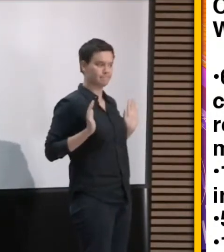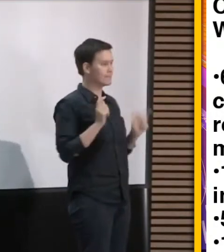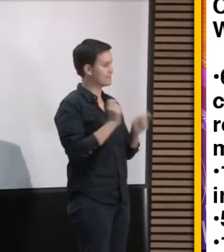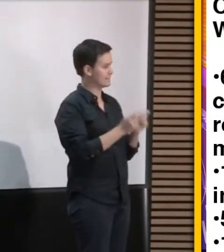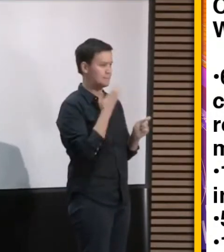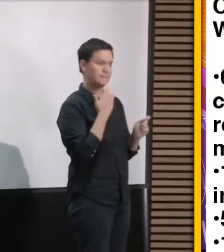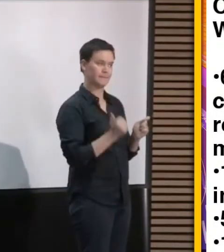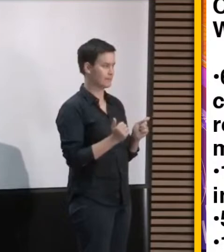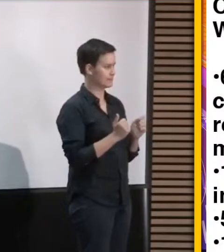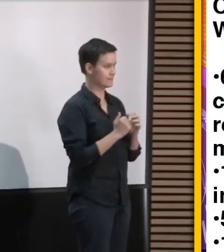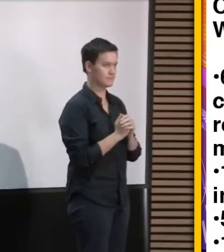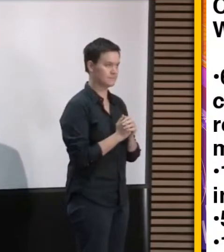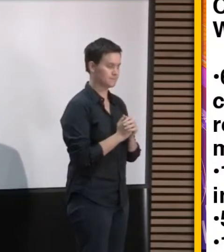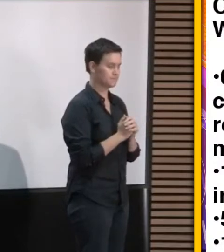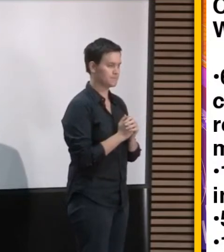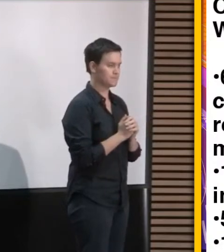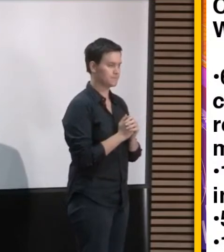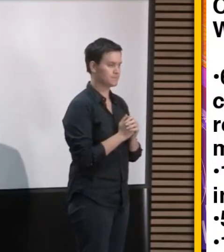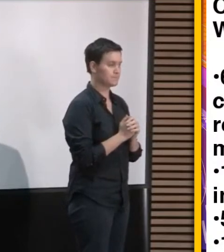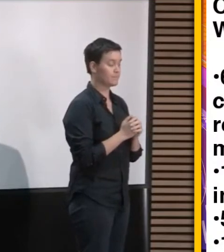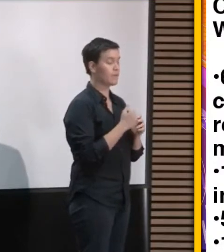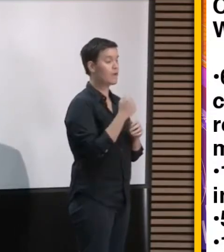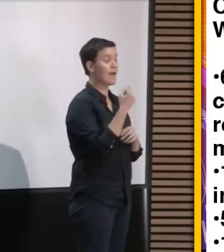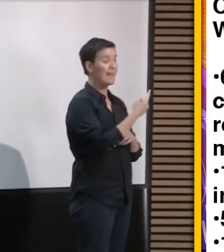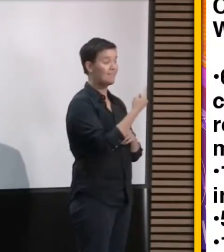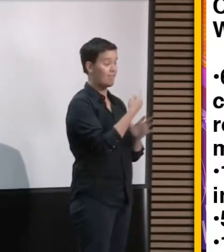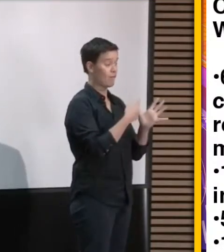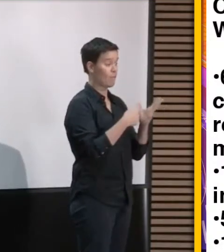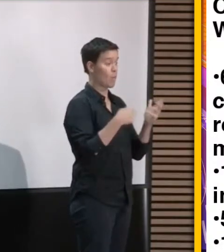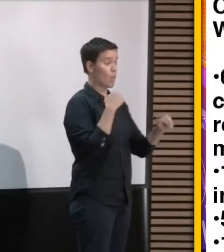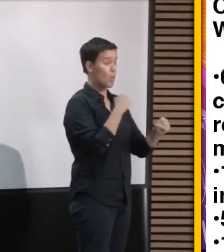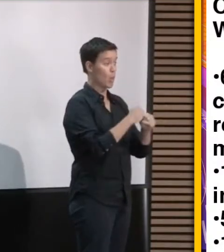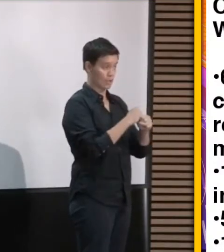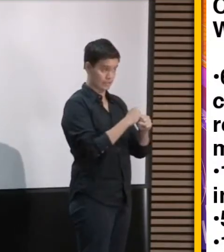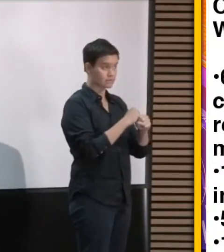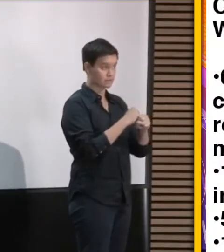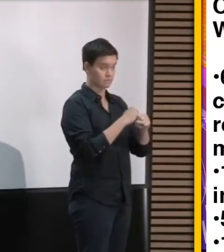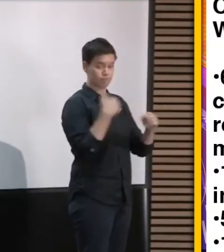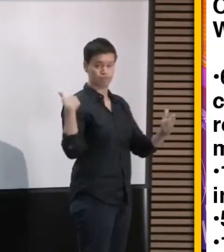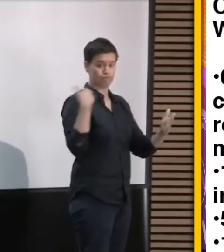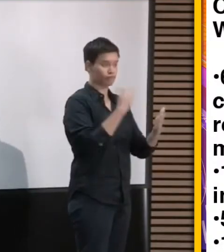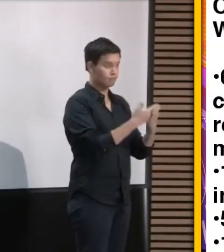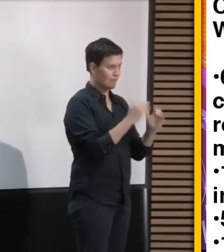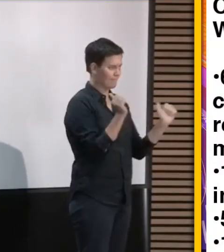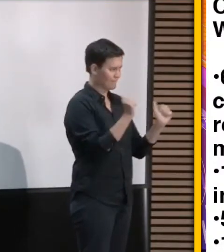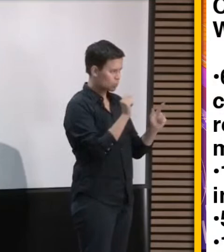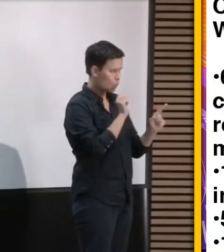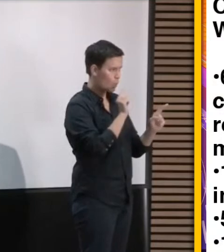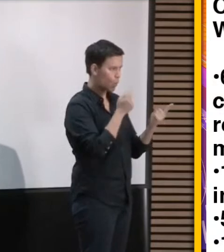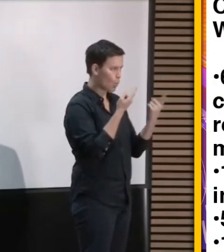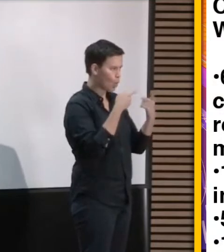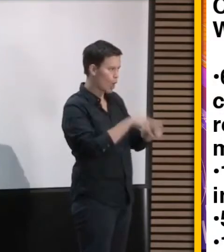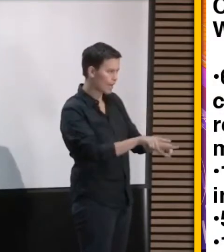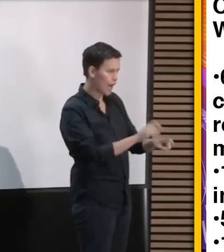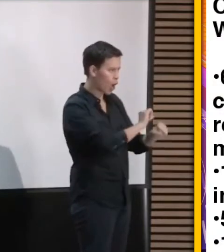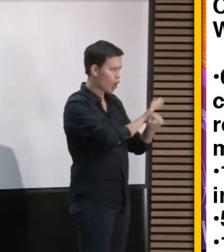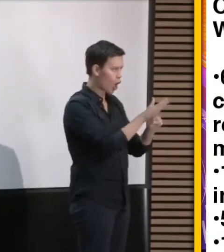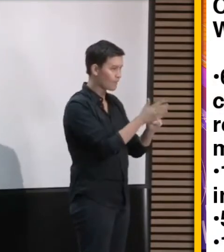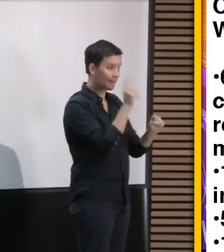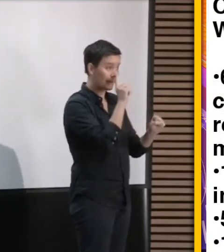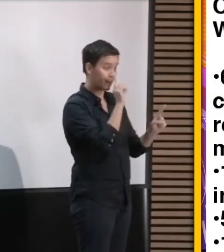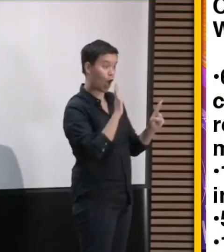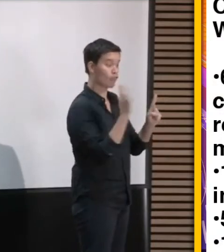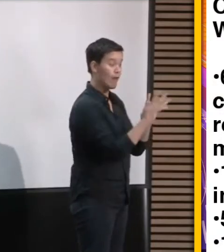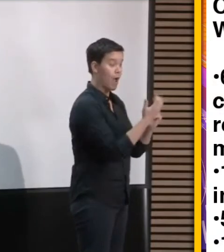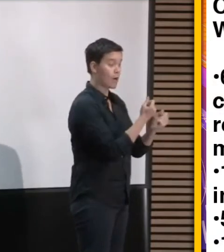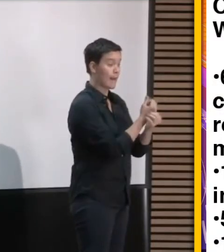Since the 11th of August, we've identified 1,983 close contacts of our existing cases, and we have